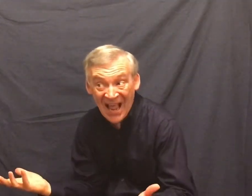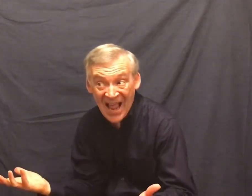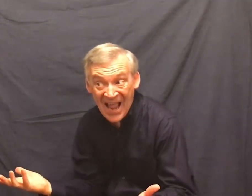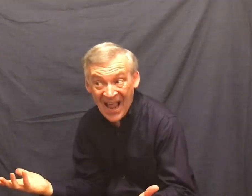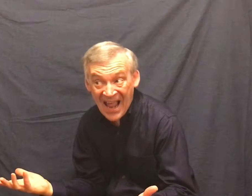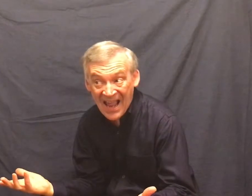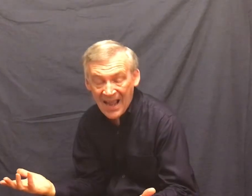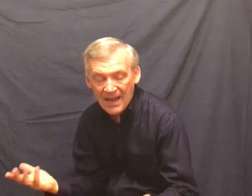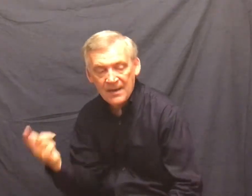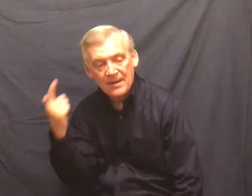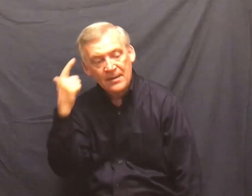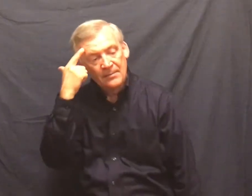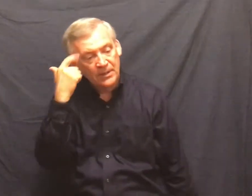Because I got you